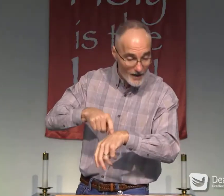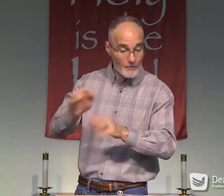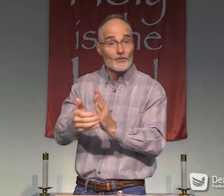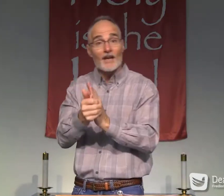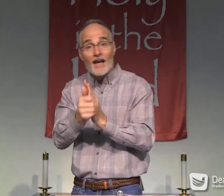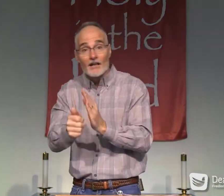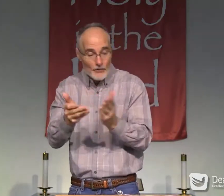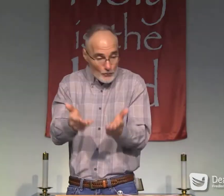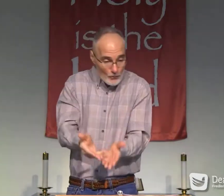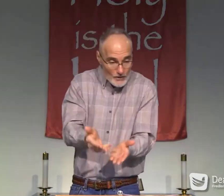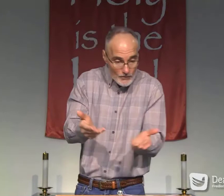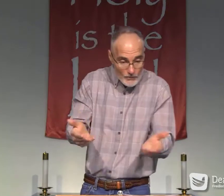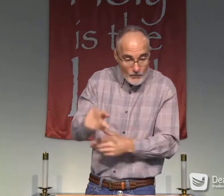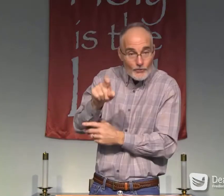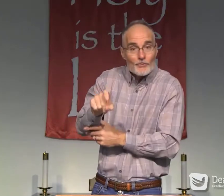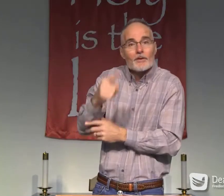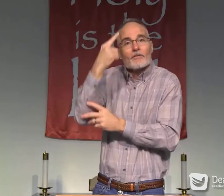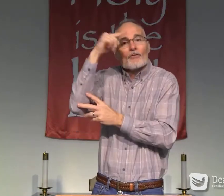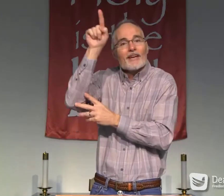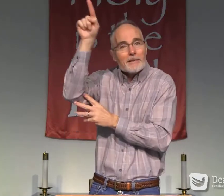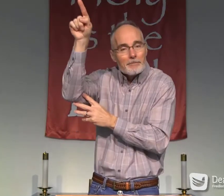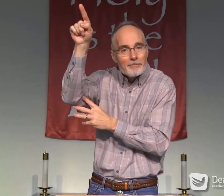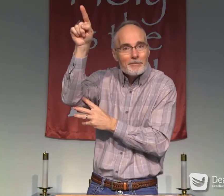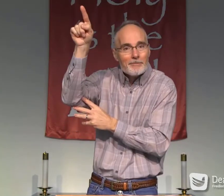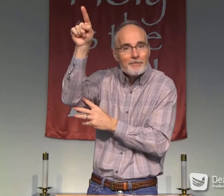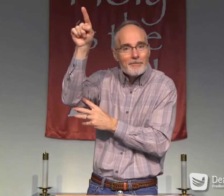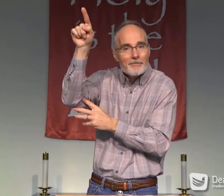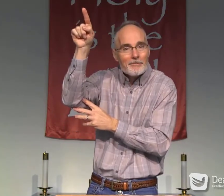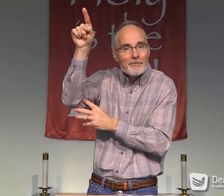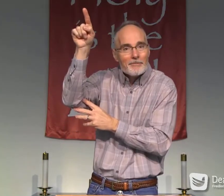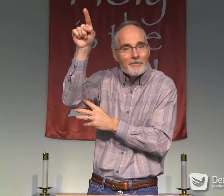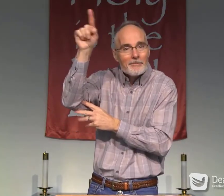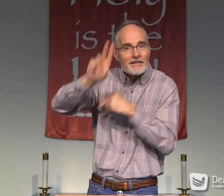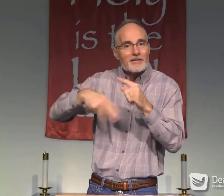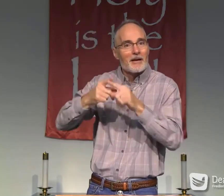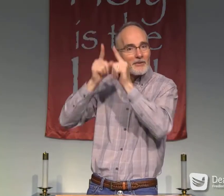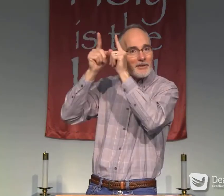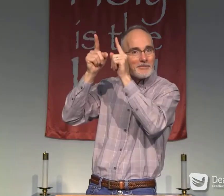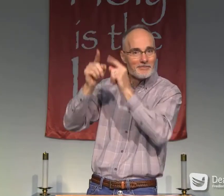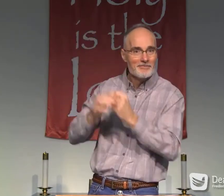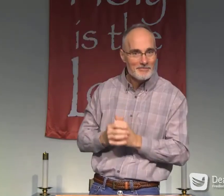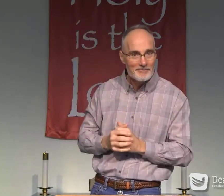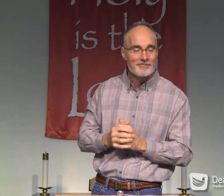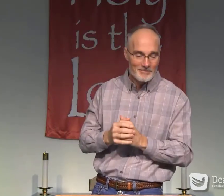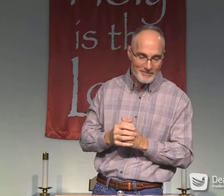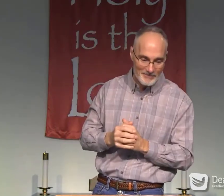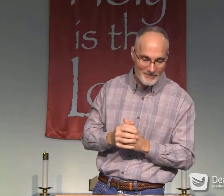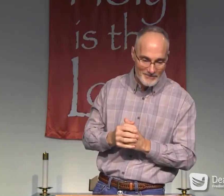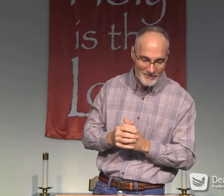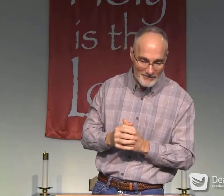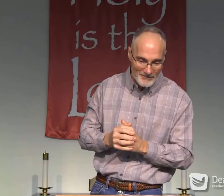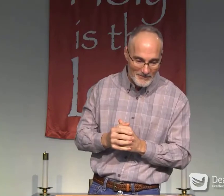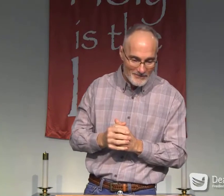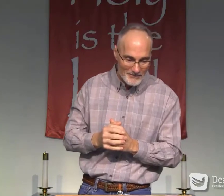focus, invest your time, your talent, your resources for Him. It's all about Him,